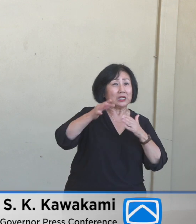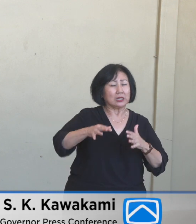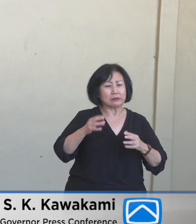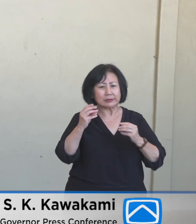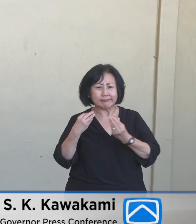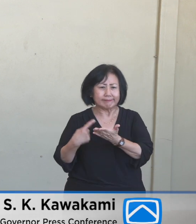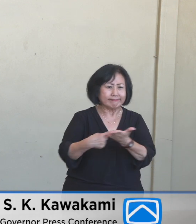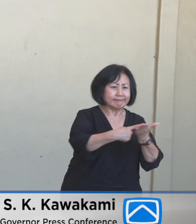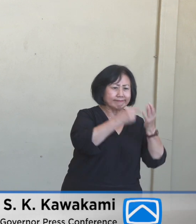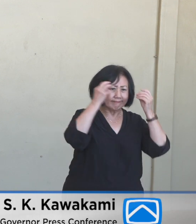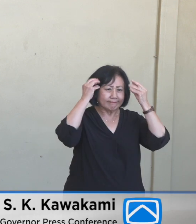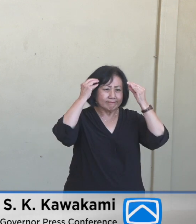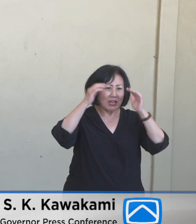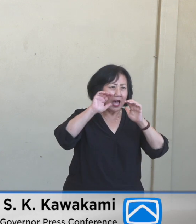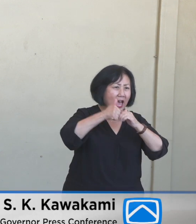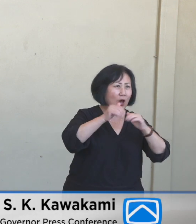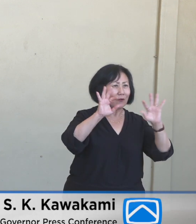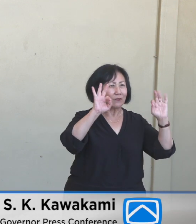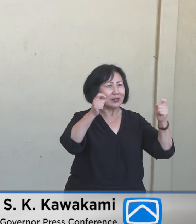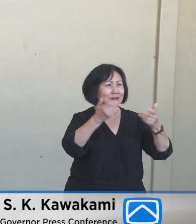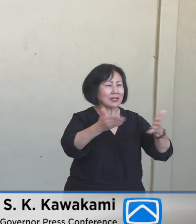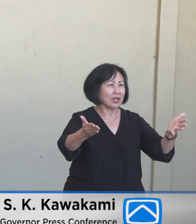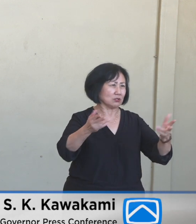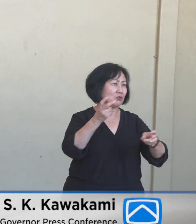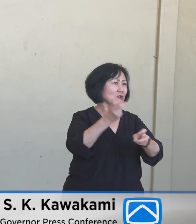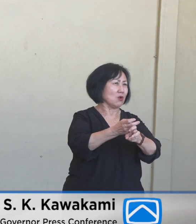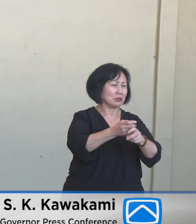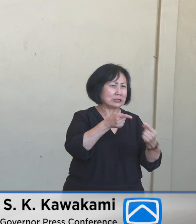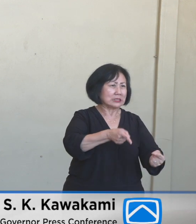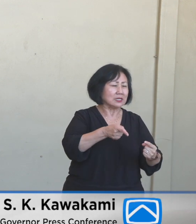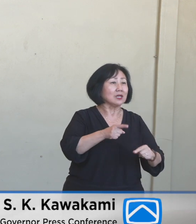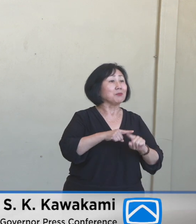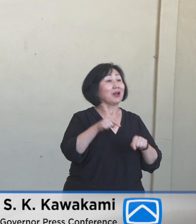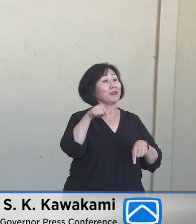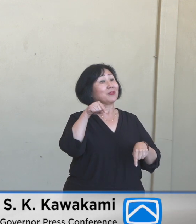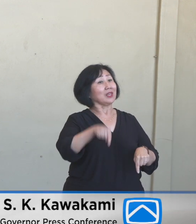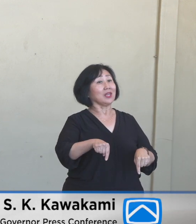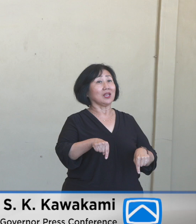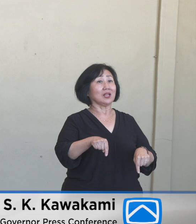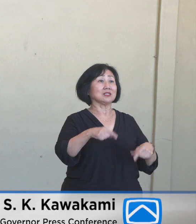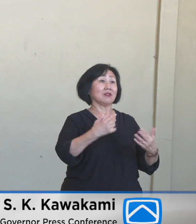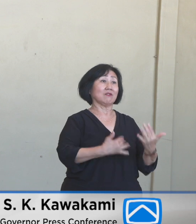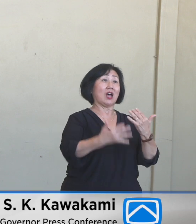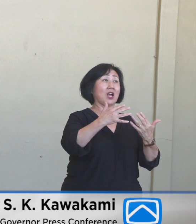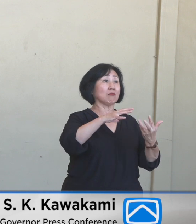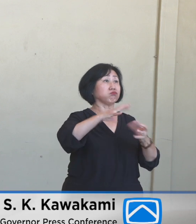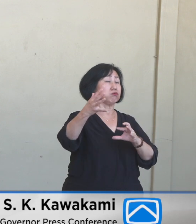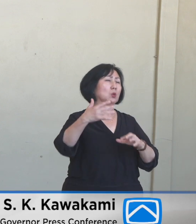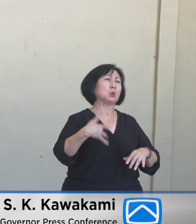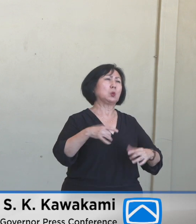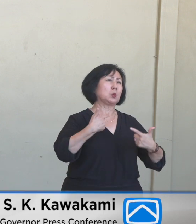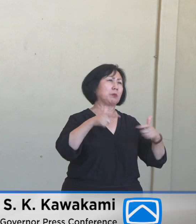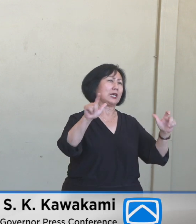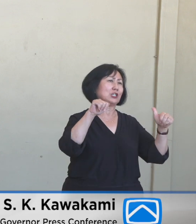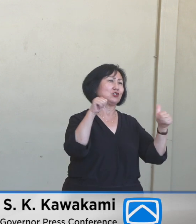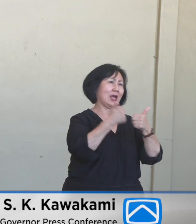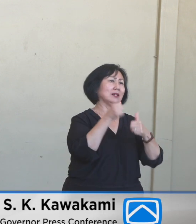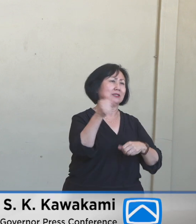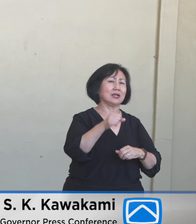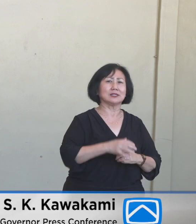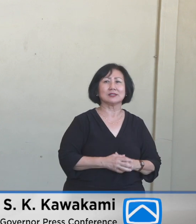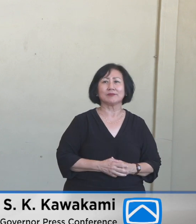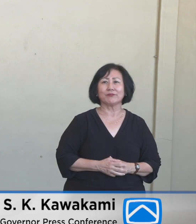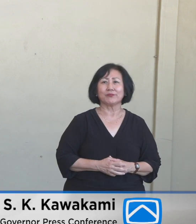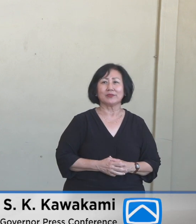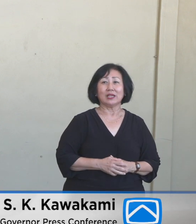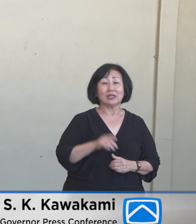out how to fix things, and this is a big challenge that I gotta say